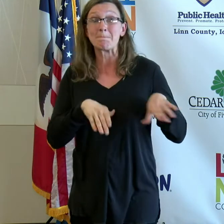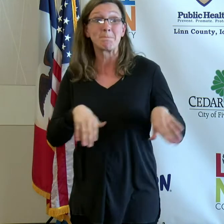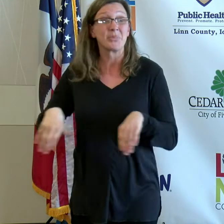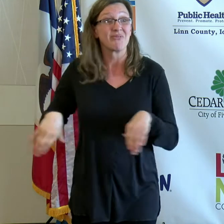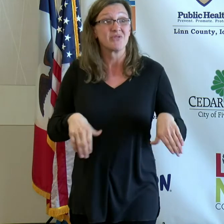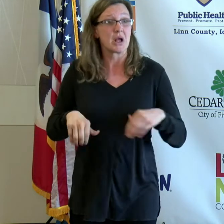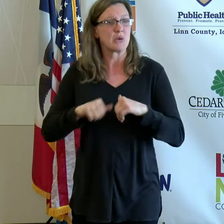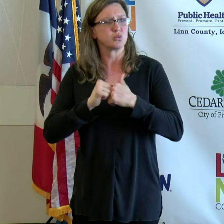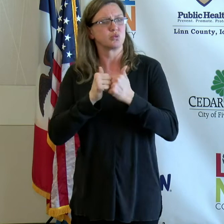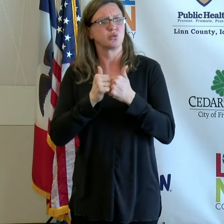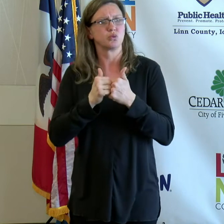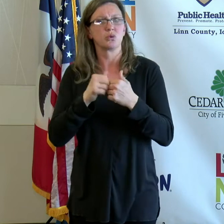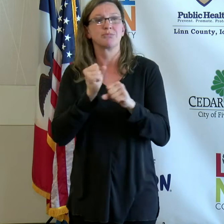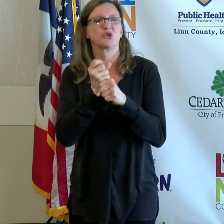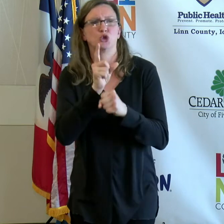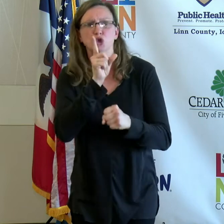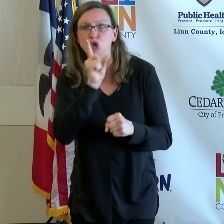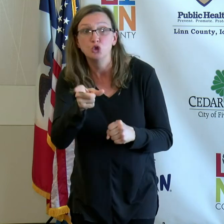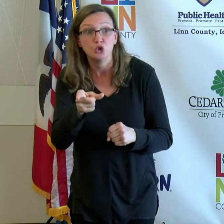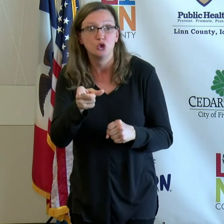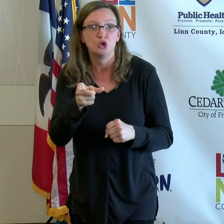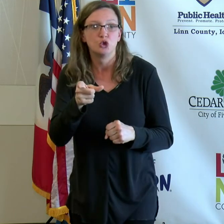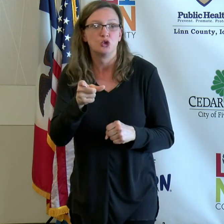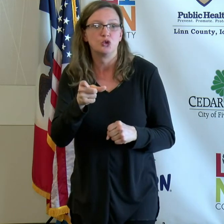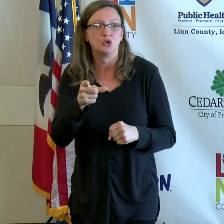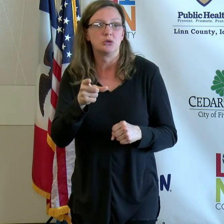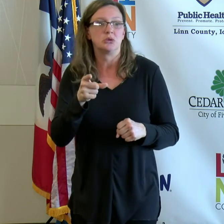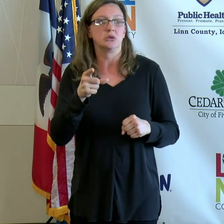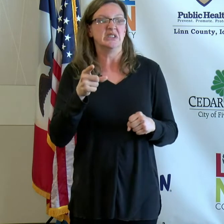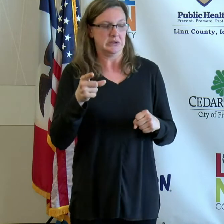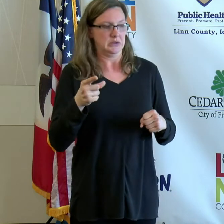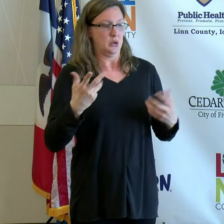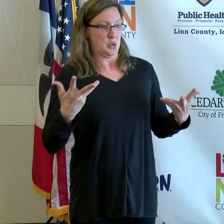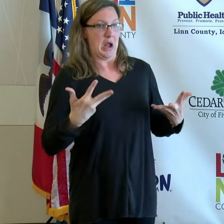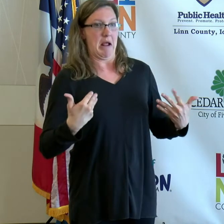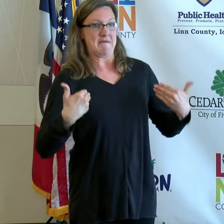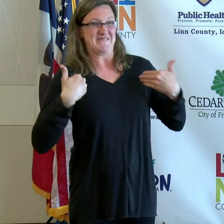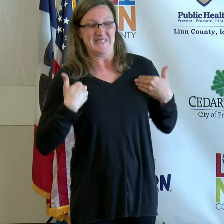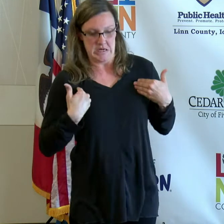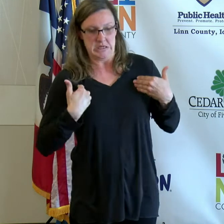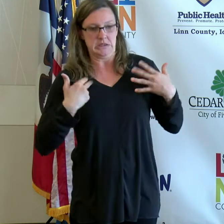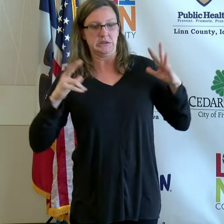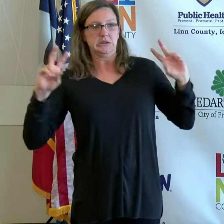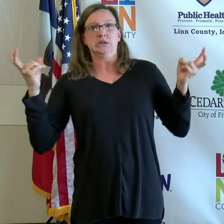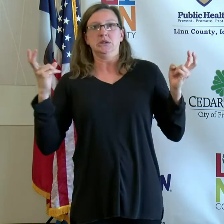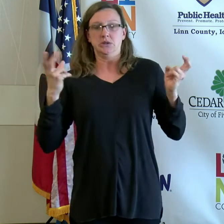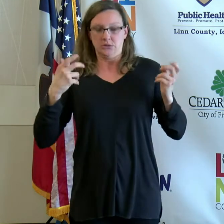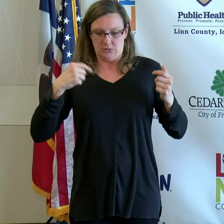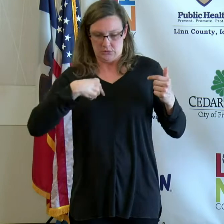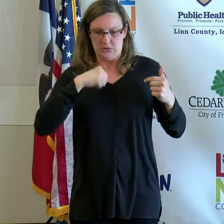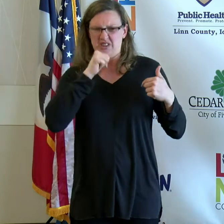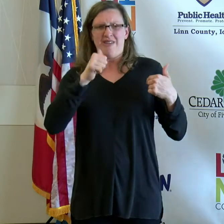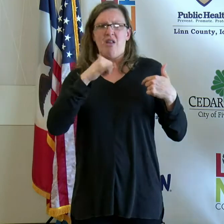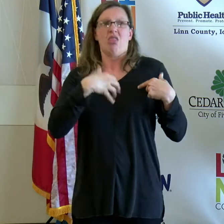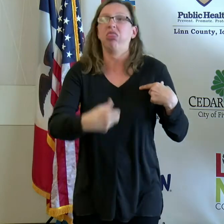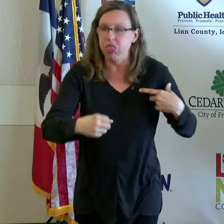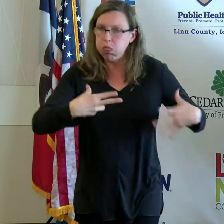else. And with that, I thank you again. Stay safe, do the right thing, and I'll turn it over to Chief Wayne